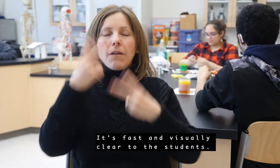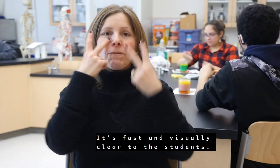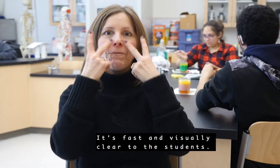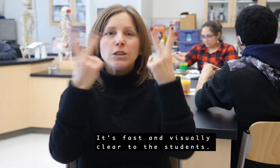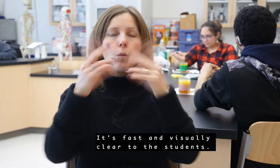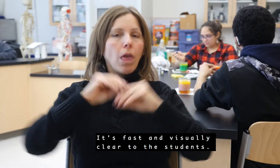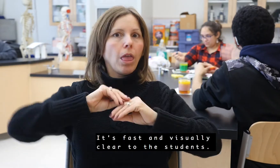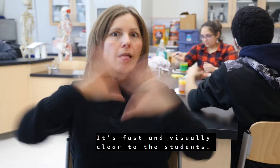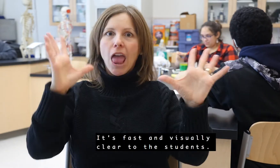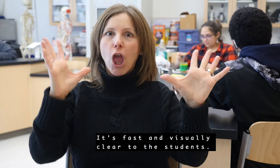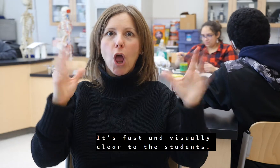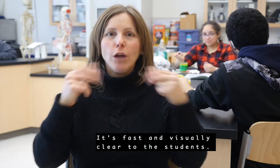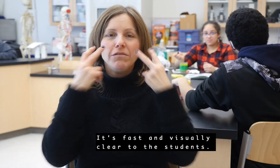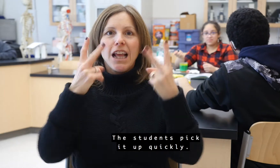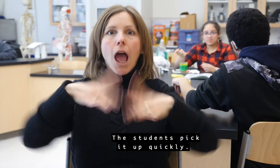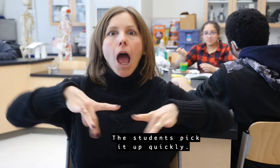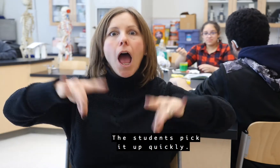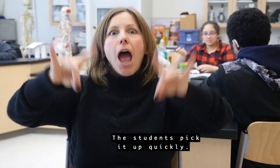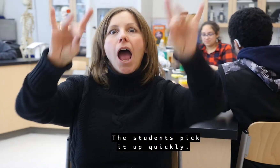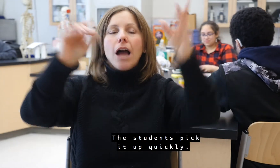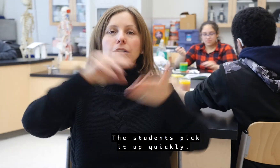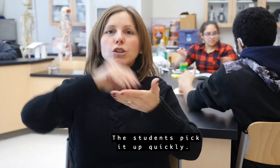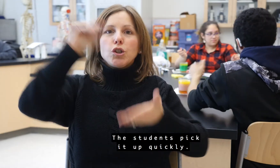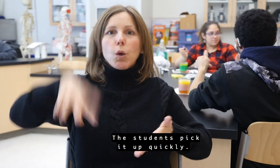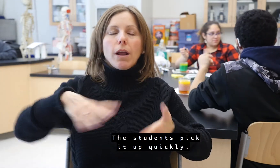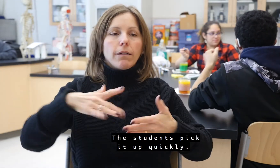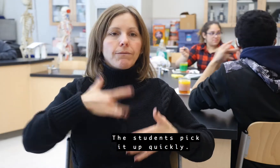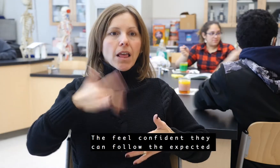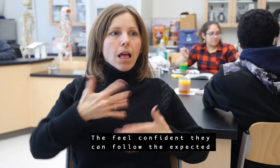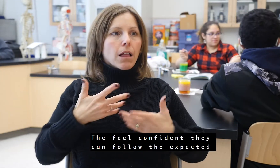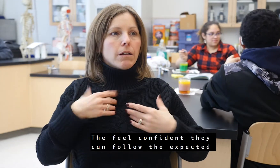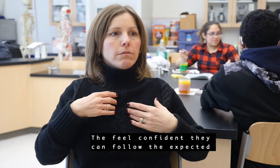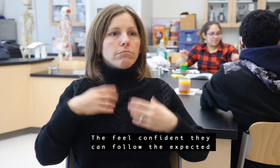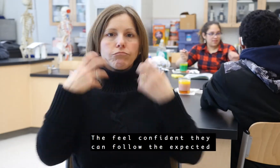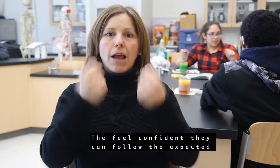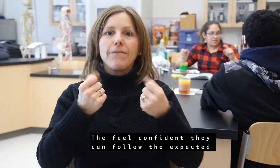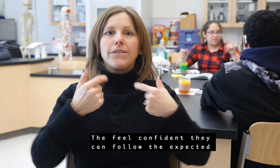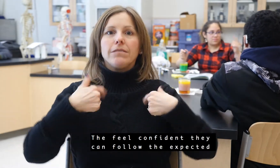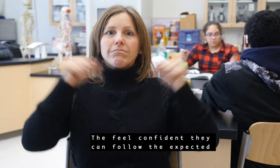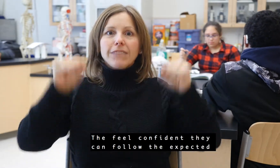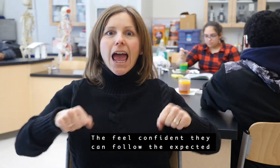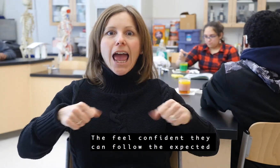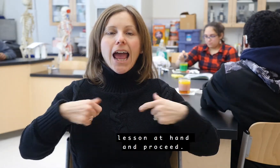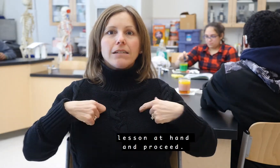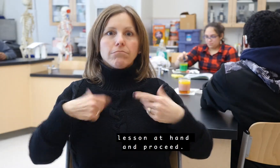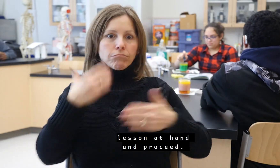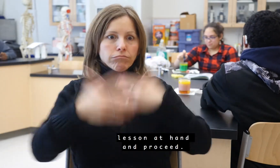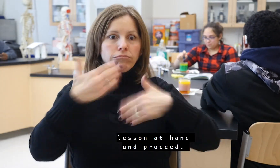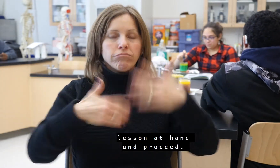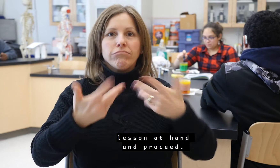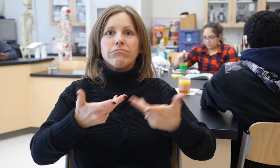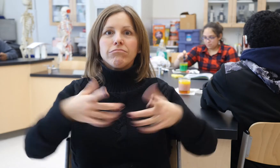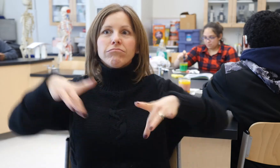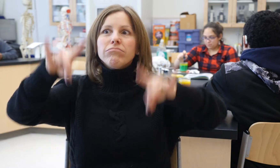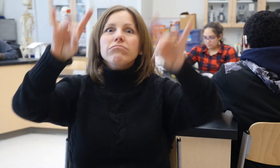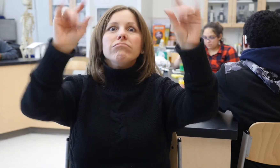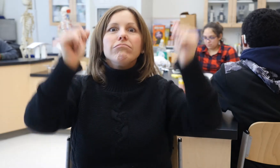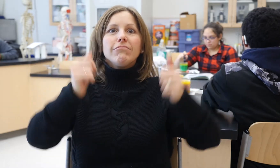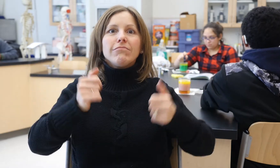students. The students pick it up quickly. They feel confident they can follow the expected lesson at hand and proceed. They feel